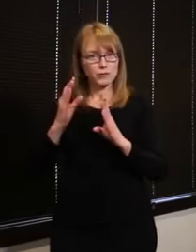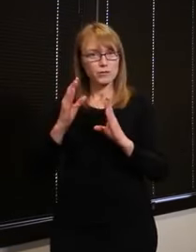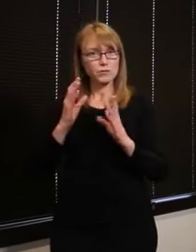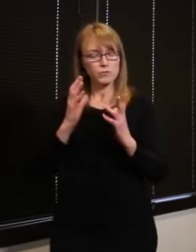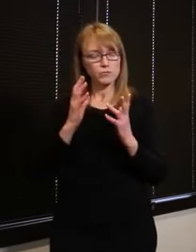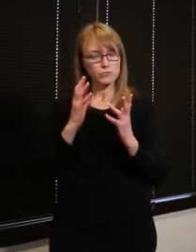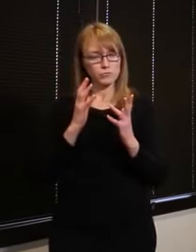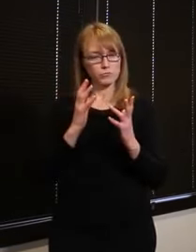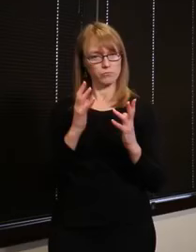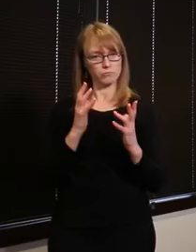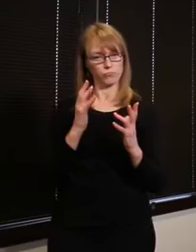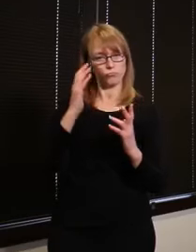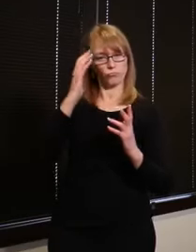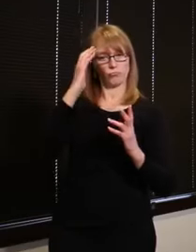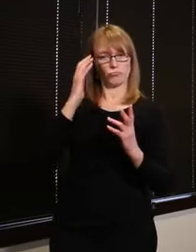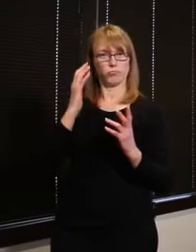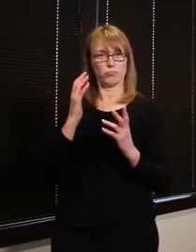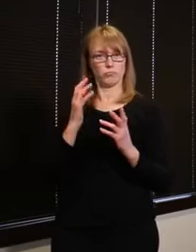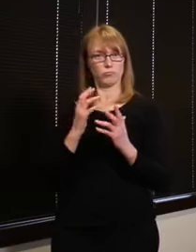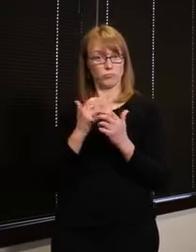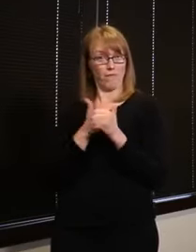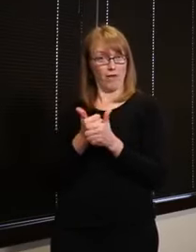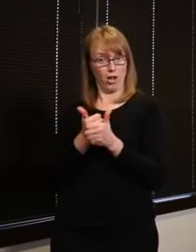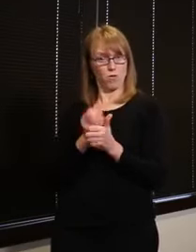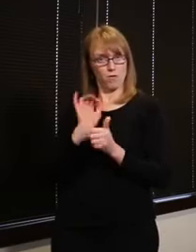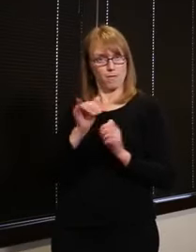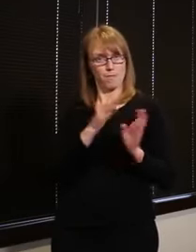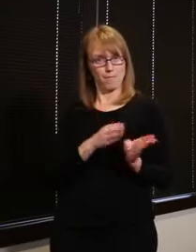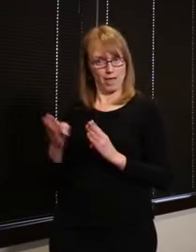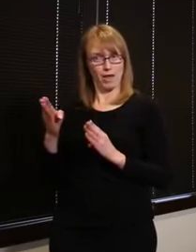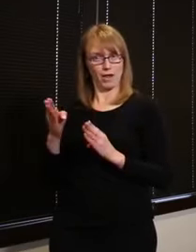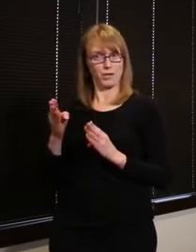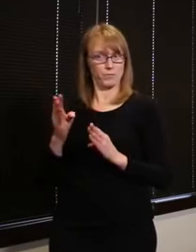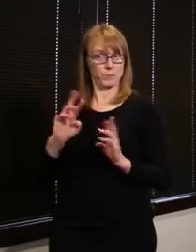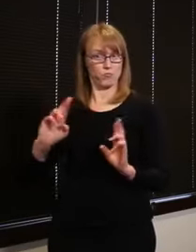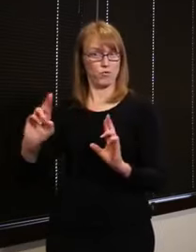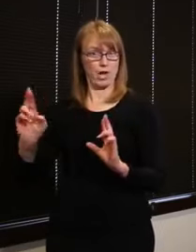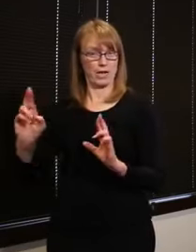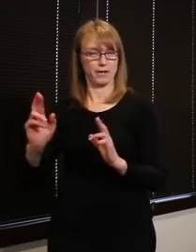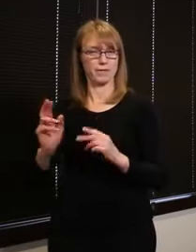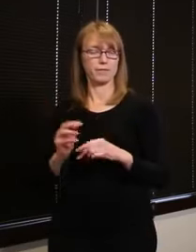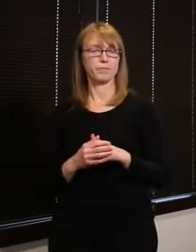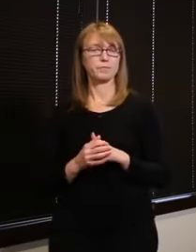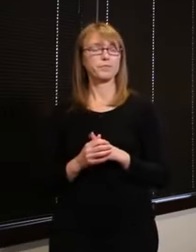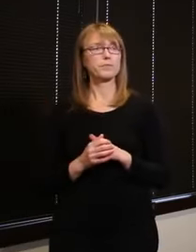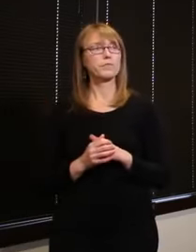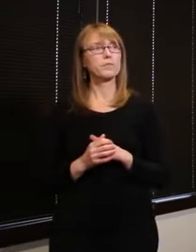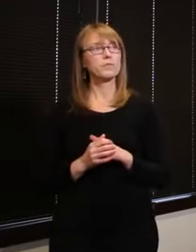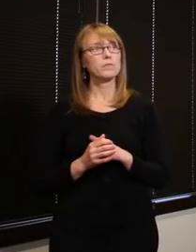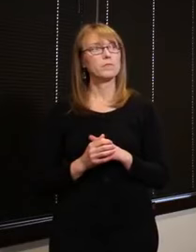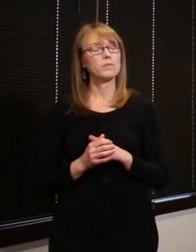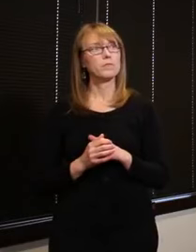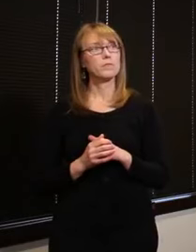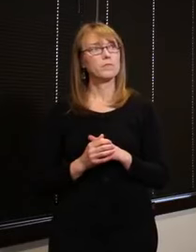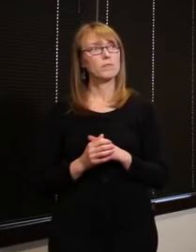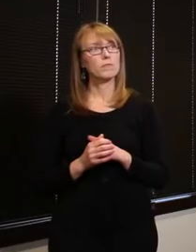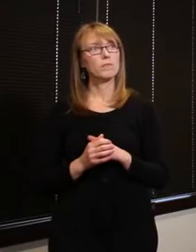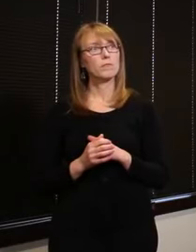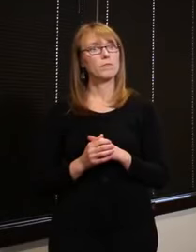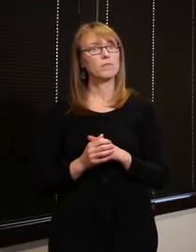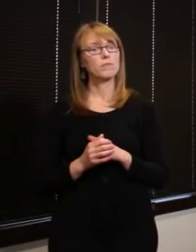bore. Even if restrictions continue for another month, what are the projections for deaths and